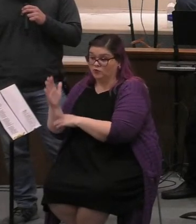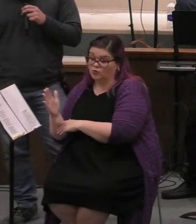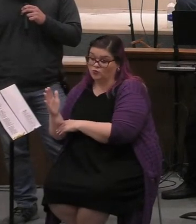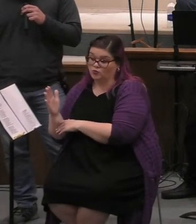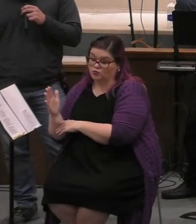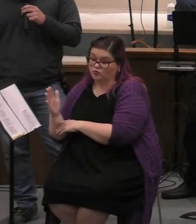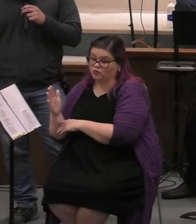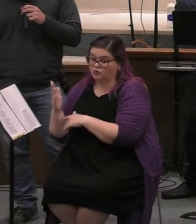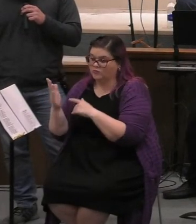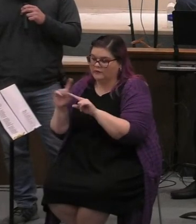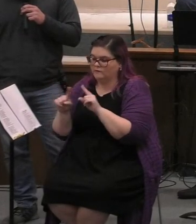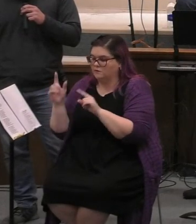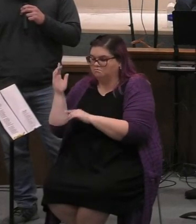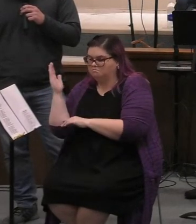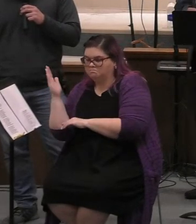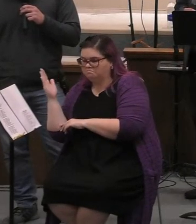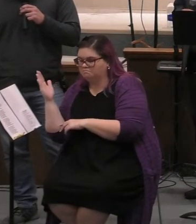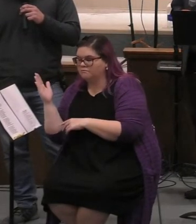five